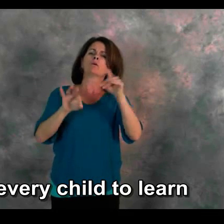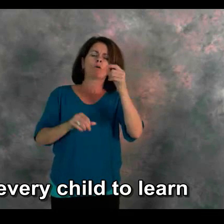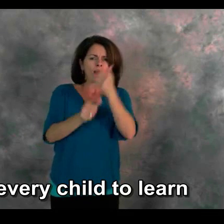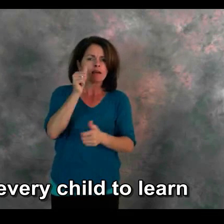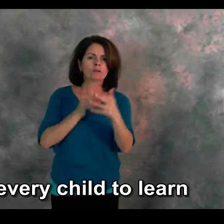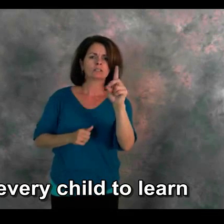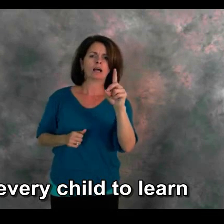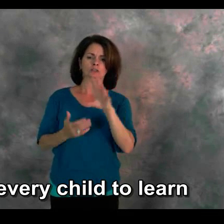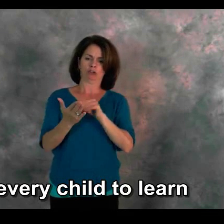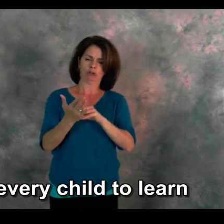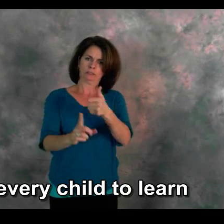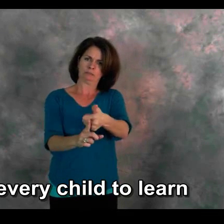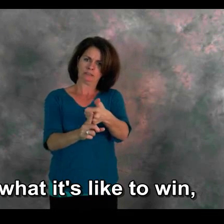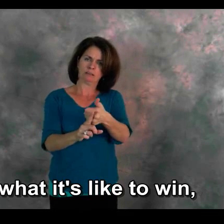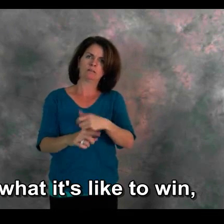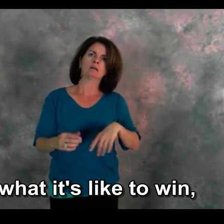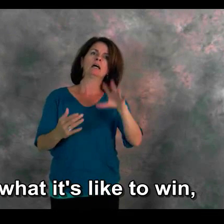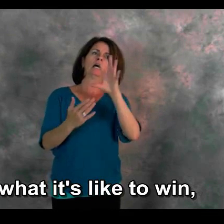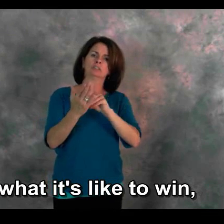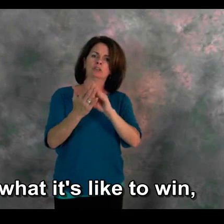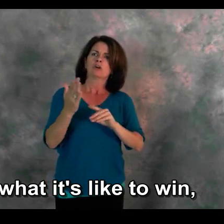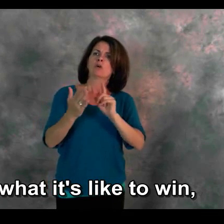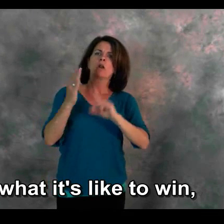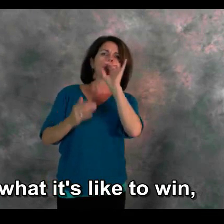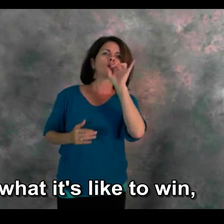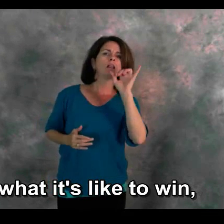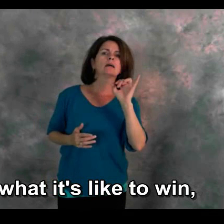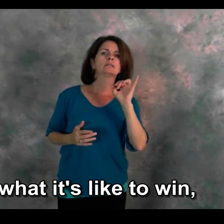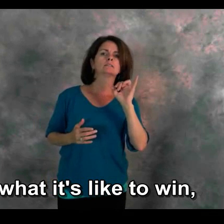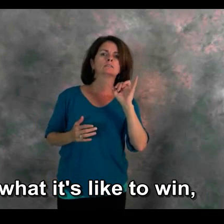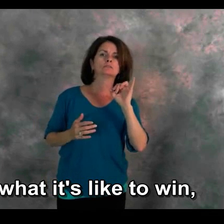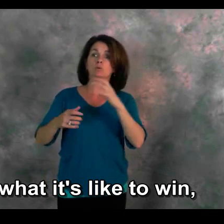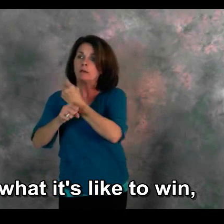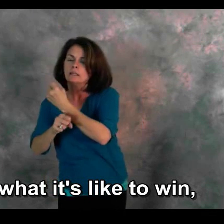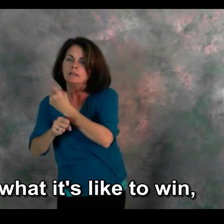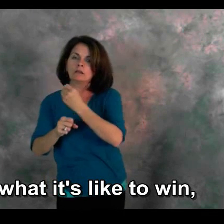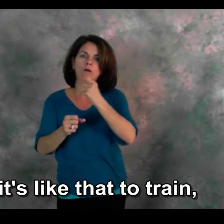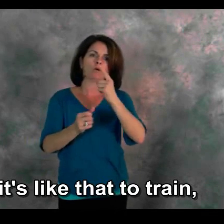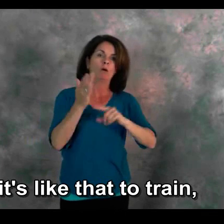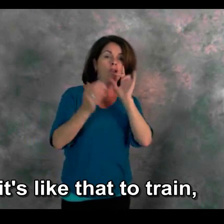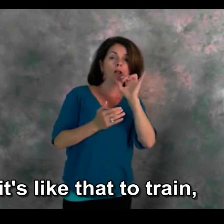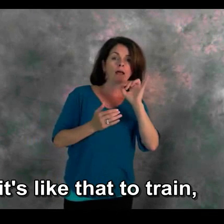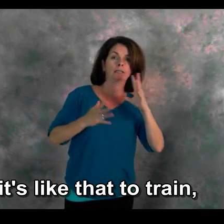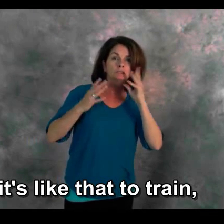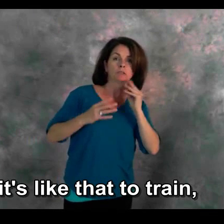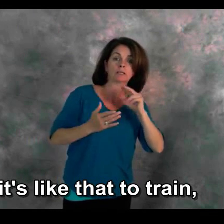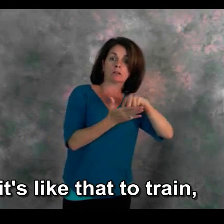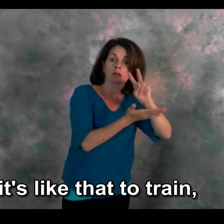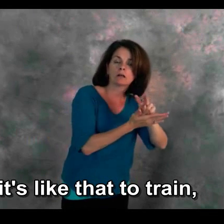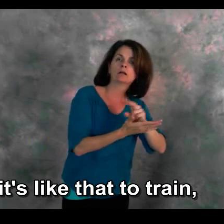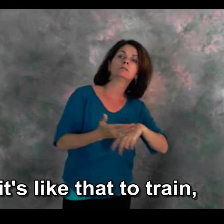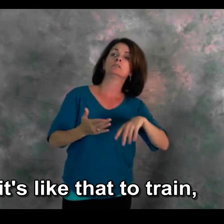It's important, I think, for every child to learn on their own and to learn what it's like to win, what it's like to lose, what